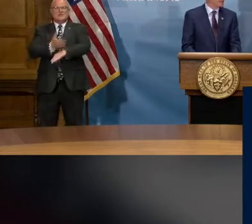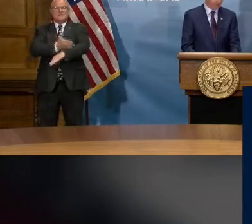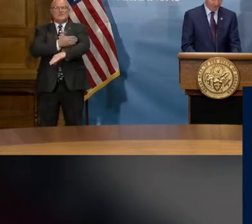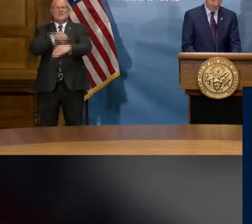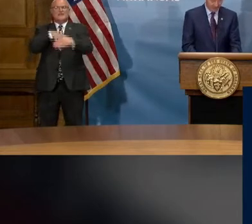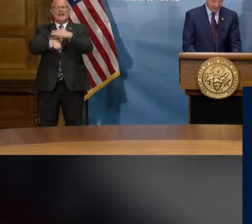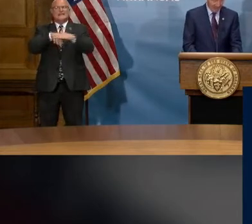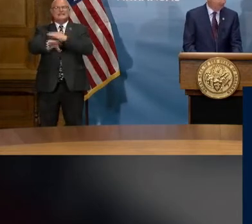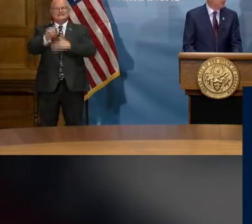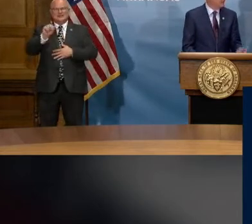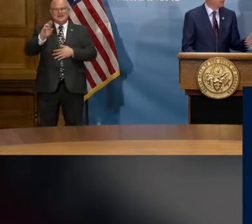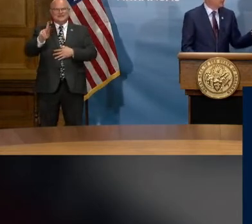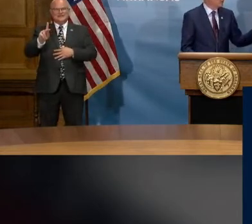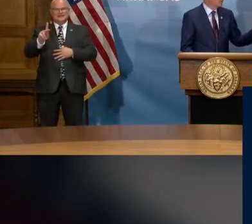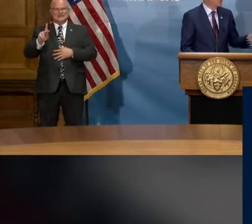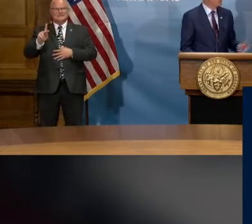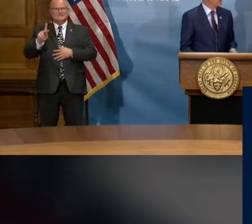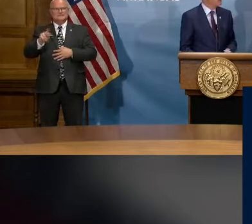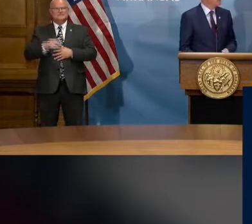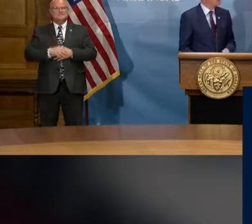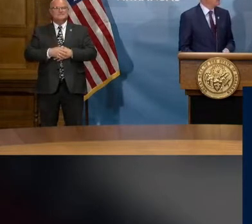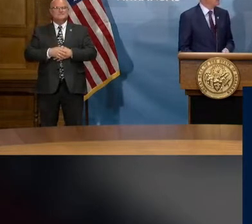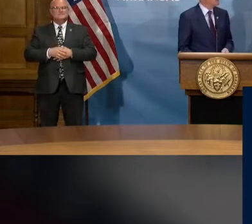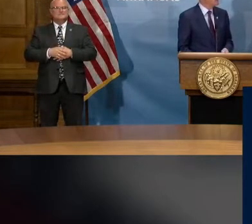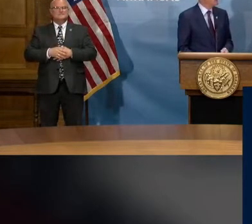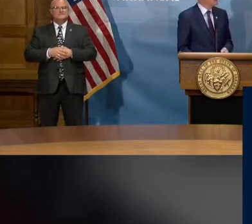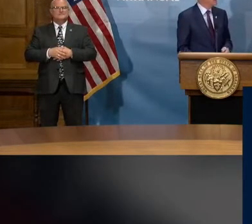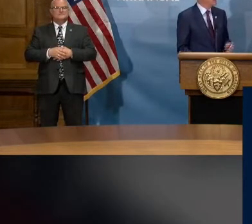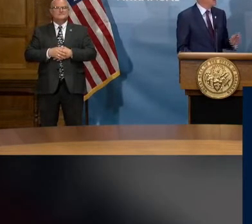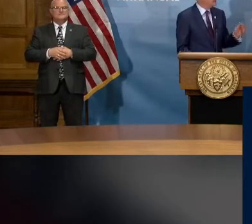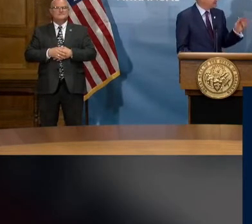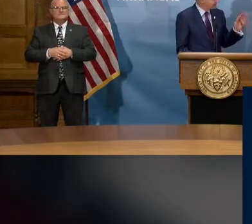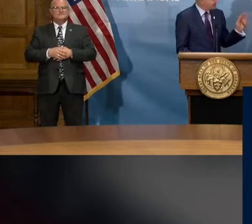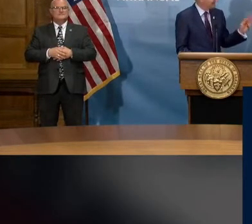in Arkansas. And then let's go quickly through,